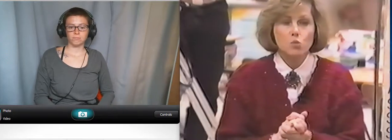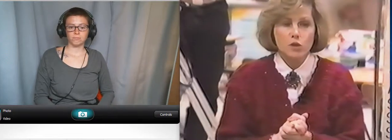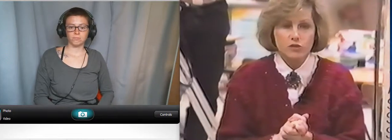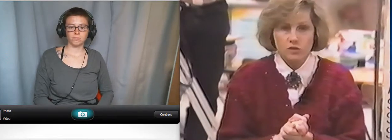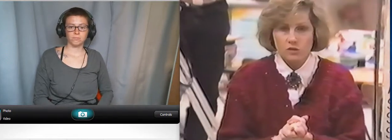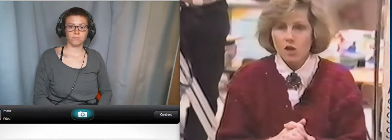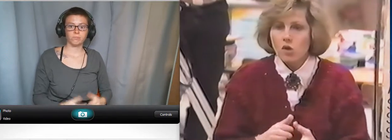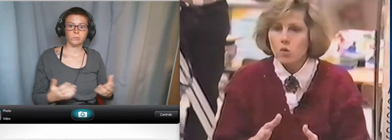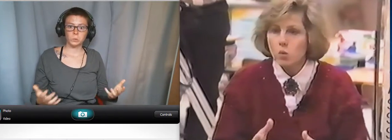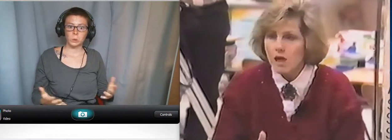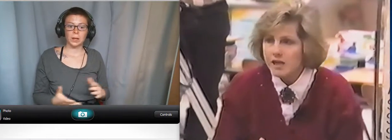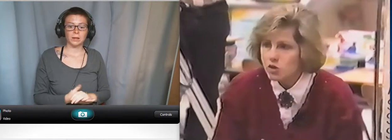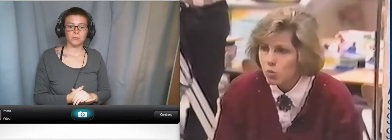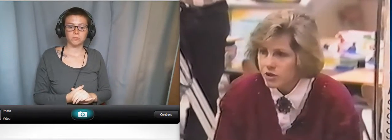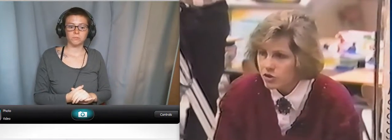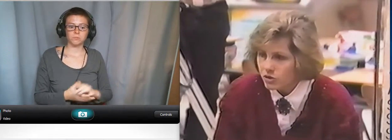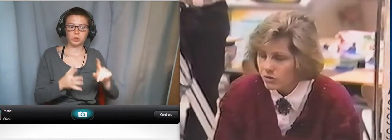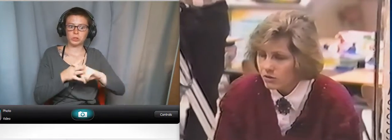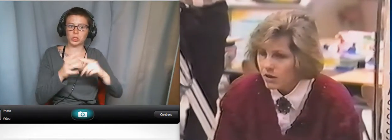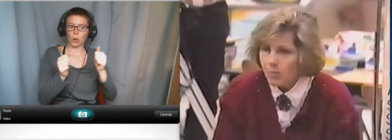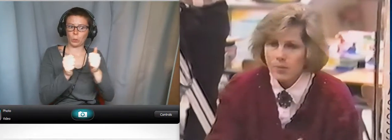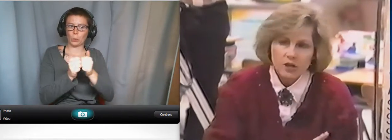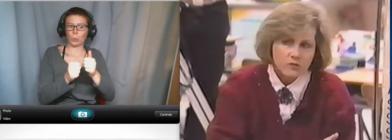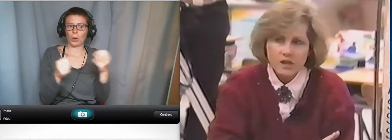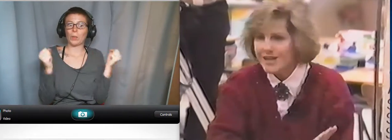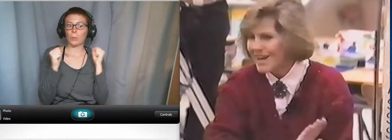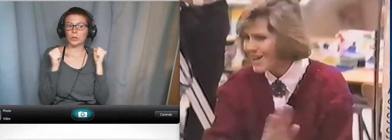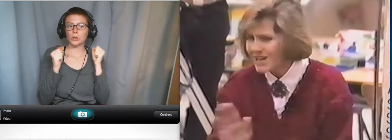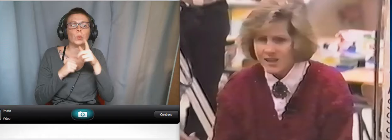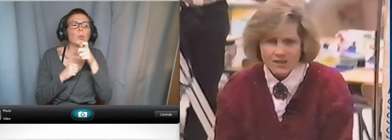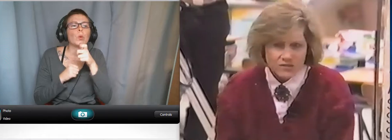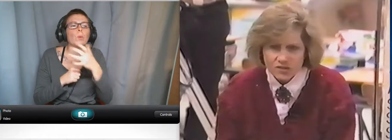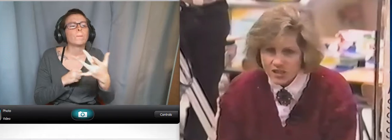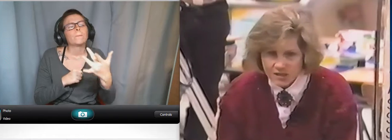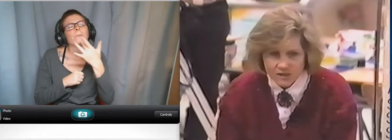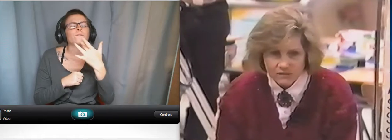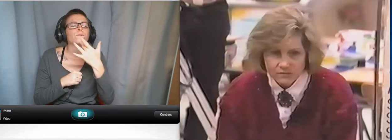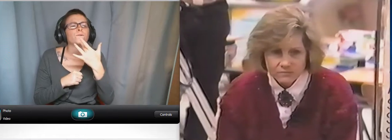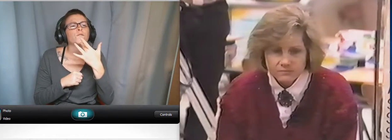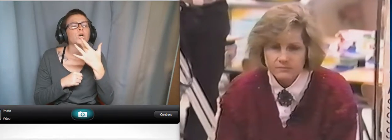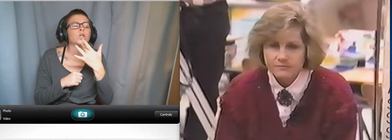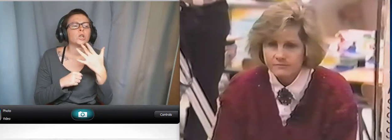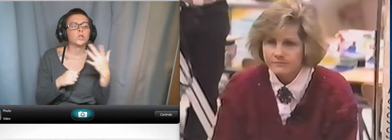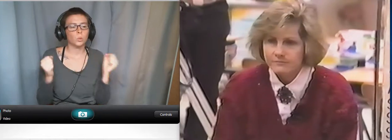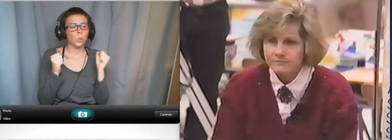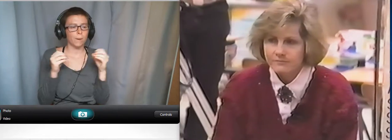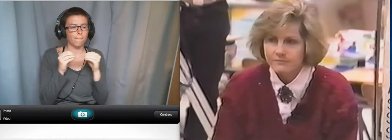season. It is winter. Who likes winter better than any other season?